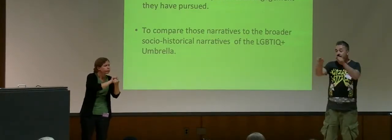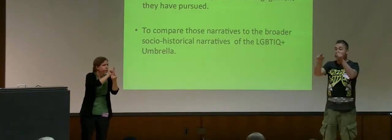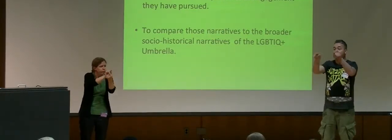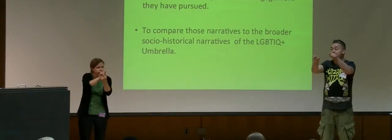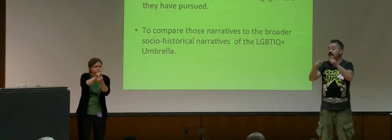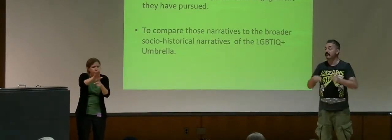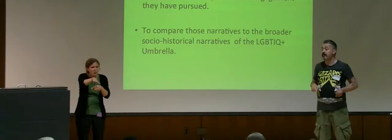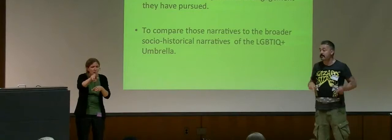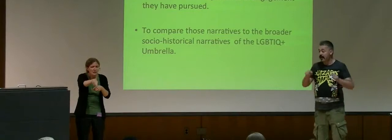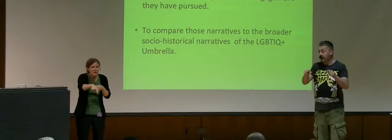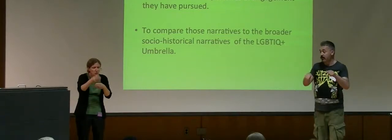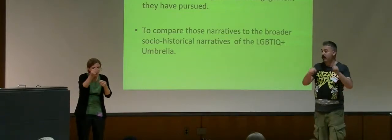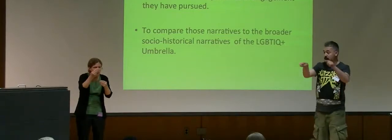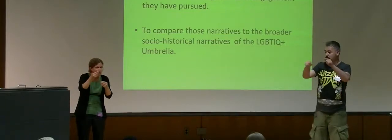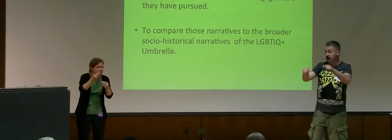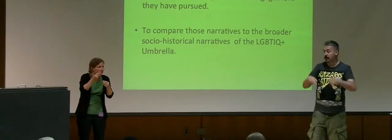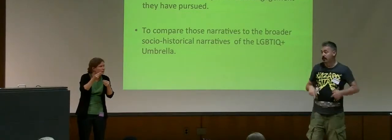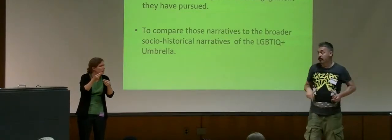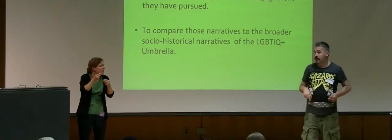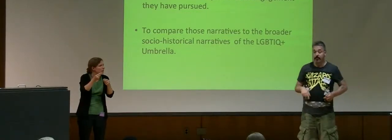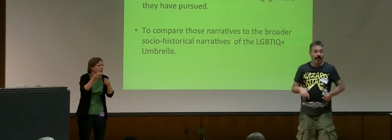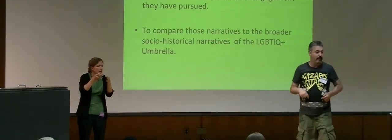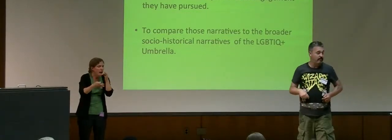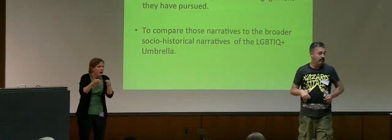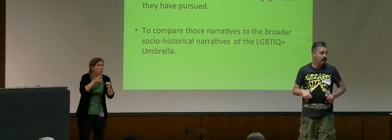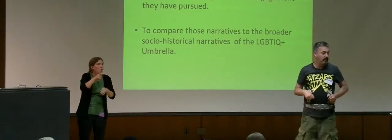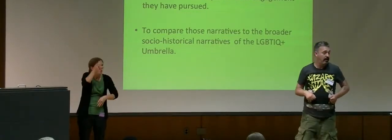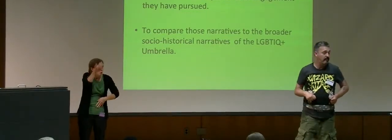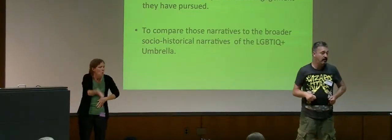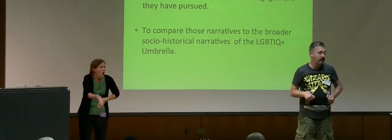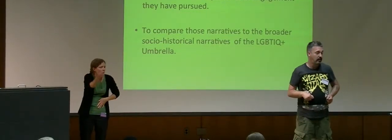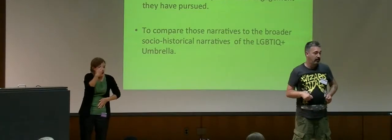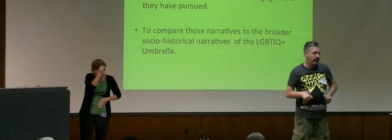saying, I need to tell you who you are